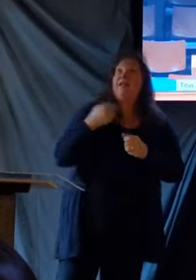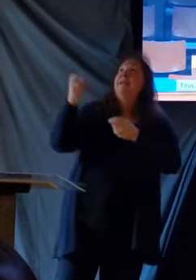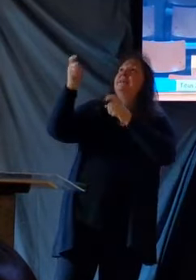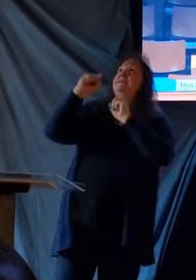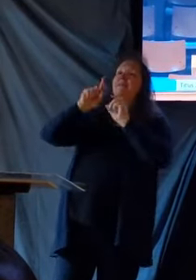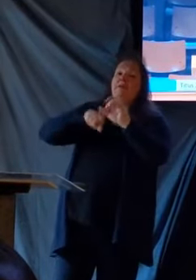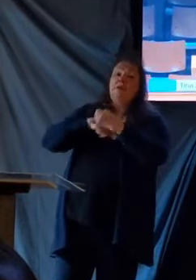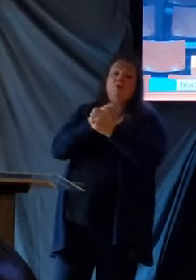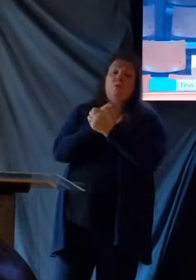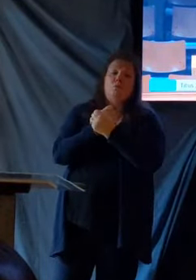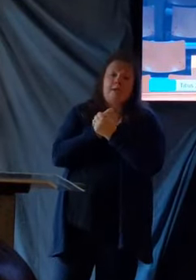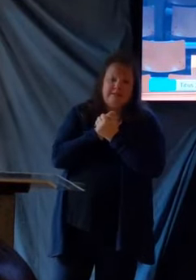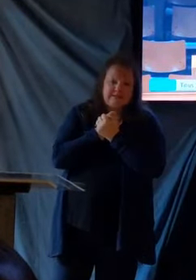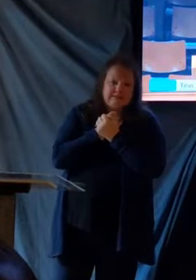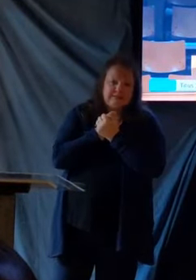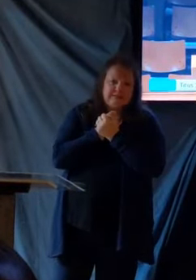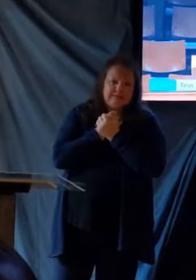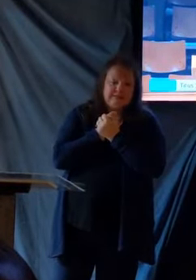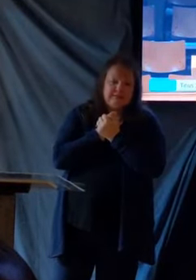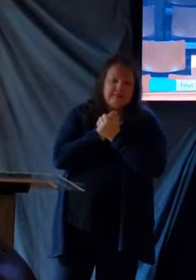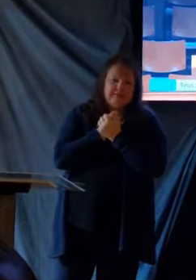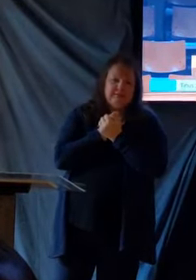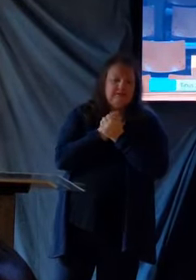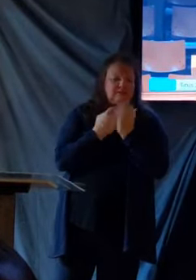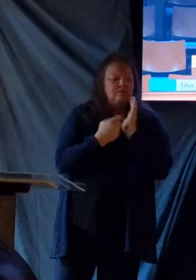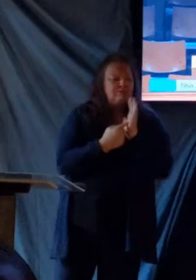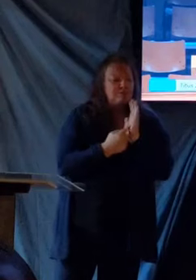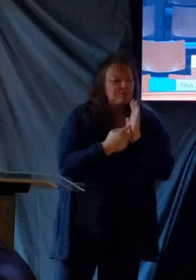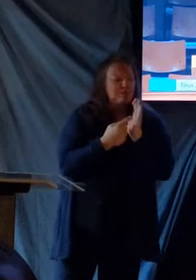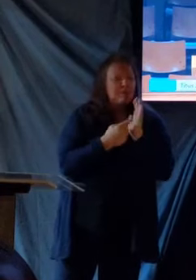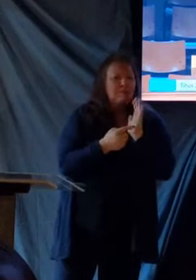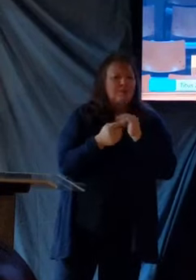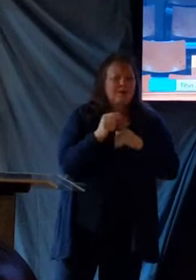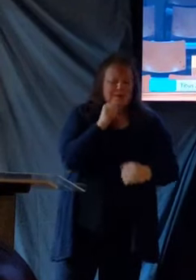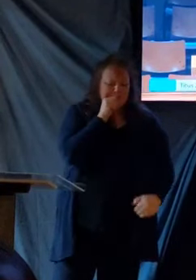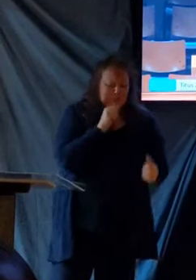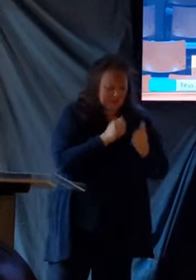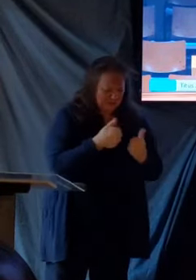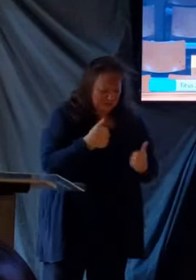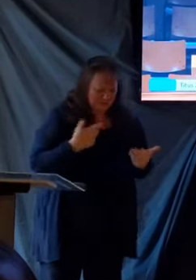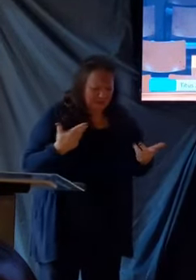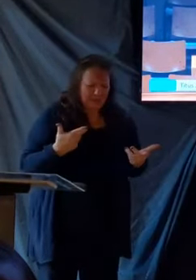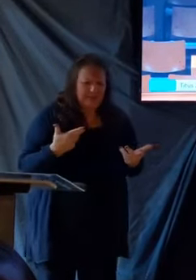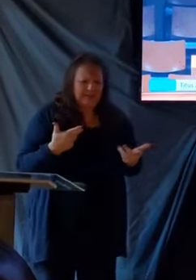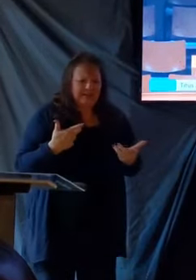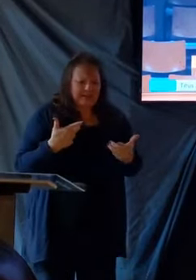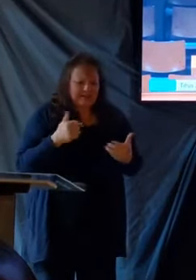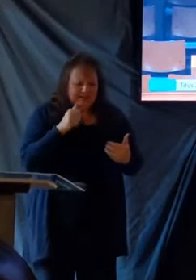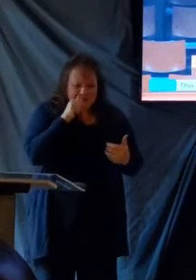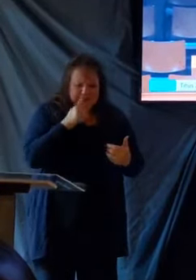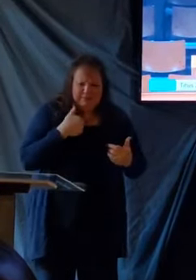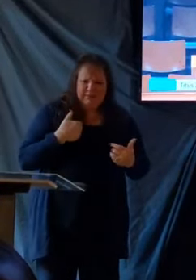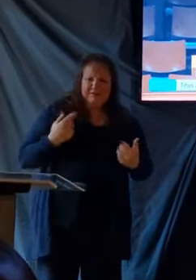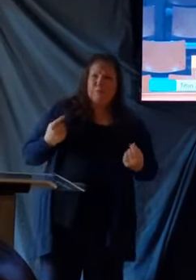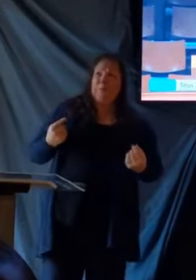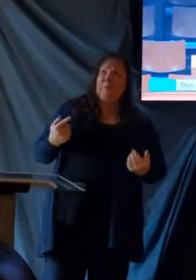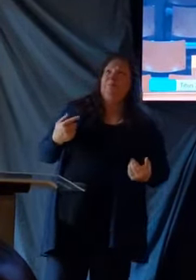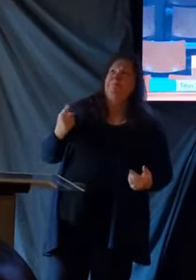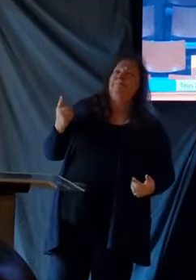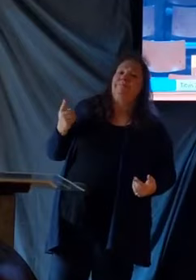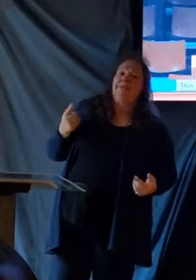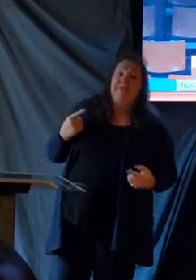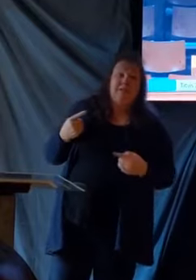God's grace. And it manifests. What does God put up with me? What did he put up with me?